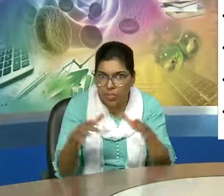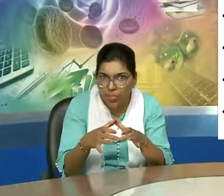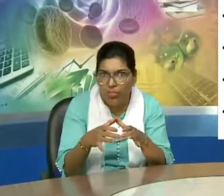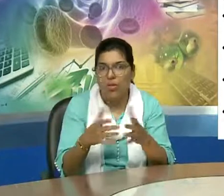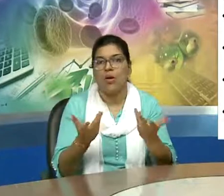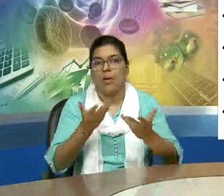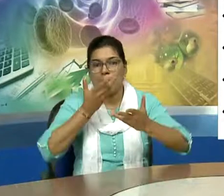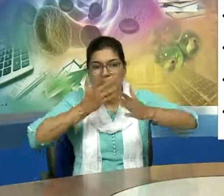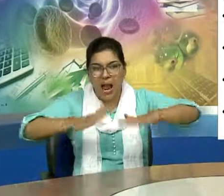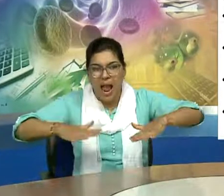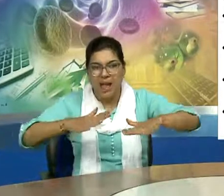backlash.